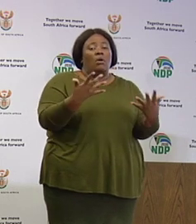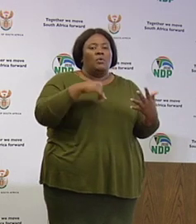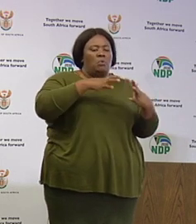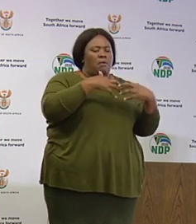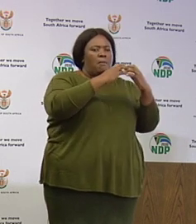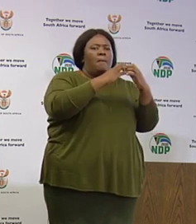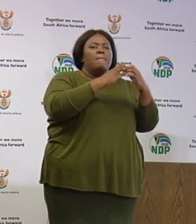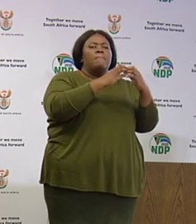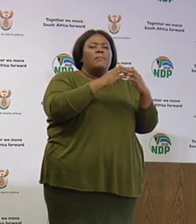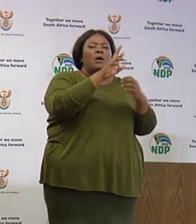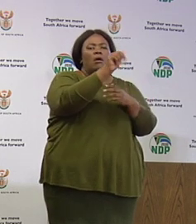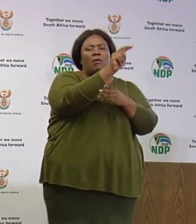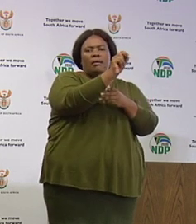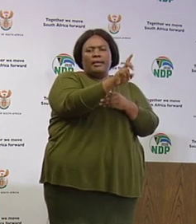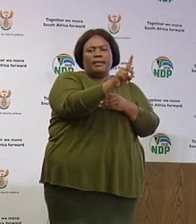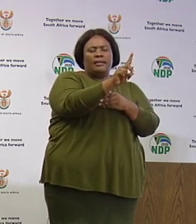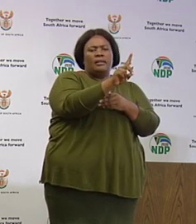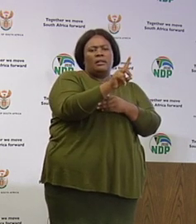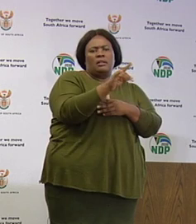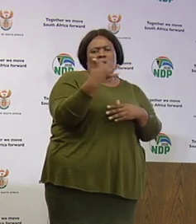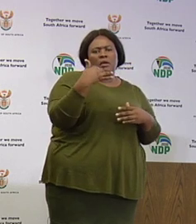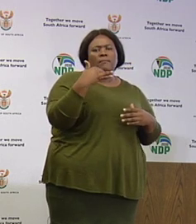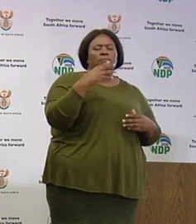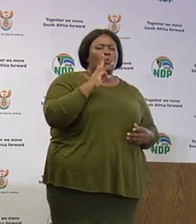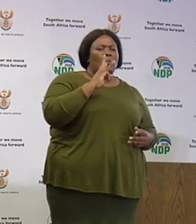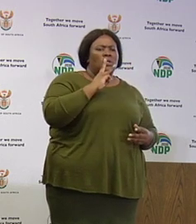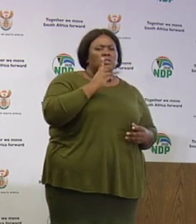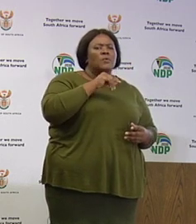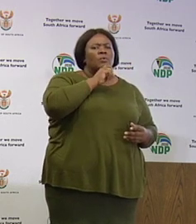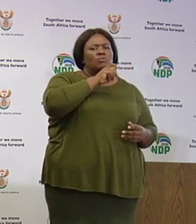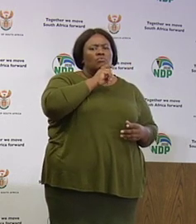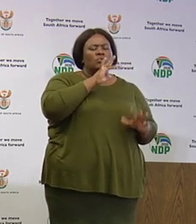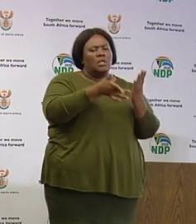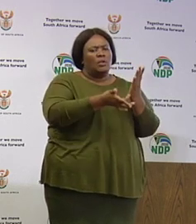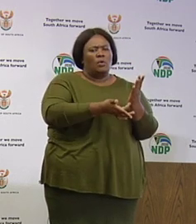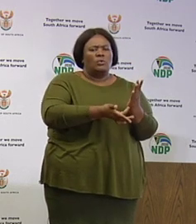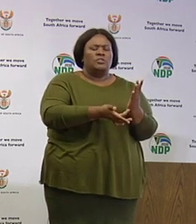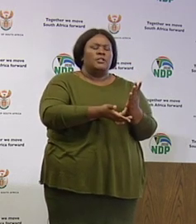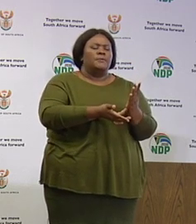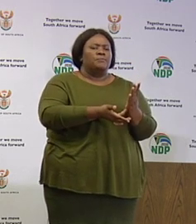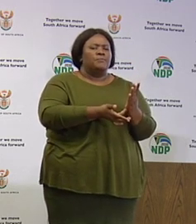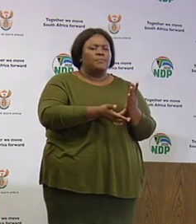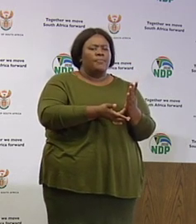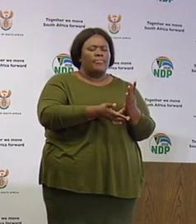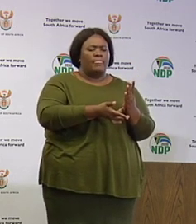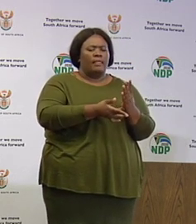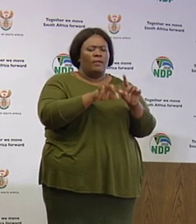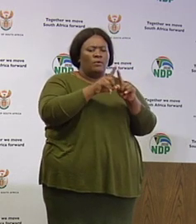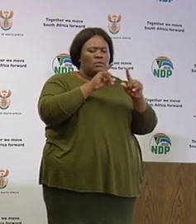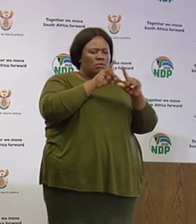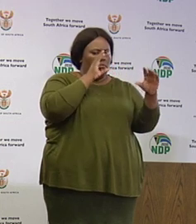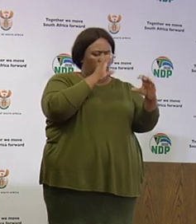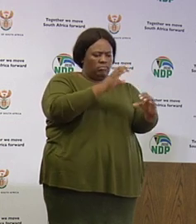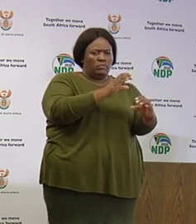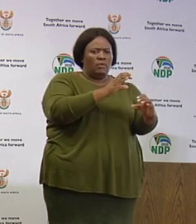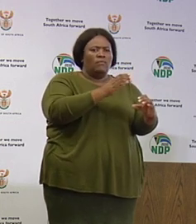Rand Water. And we use modern technology and zoom into all our